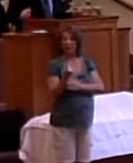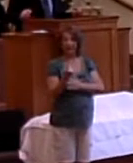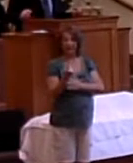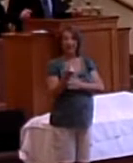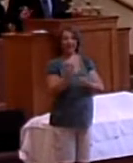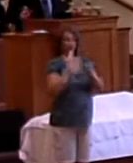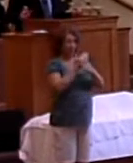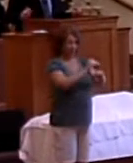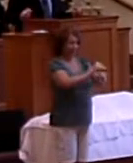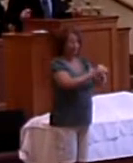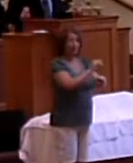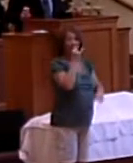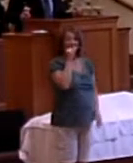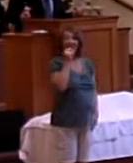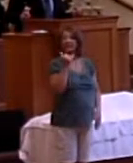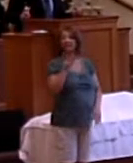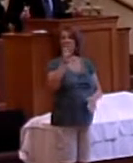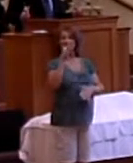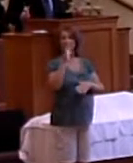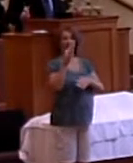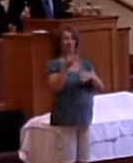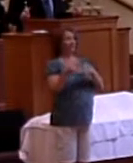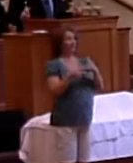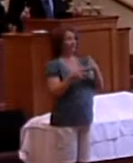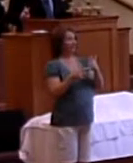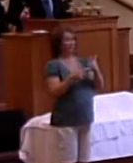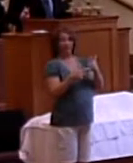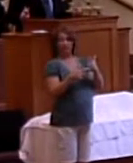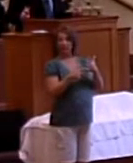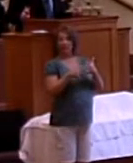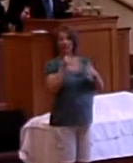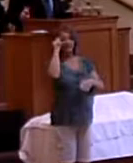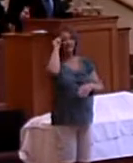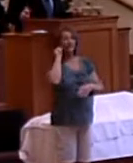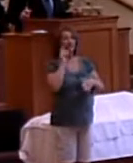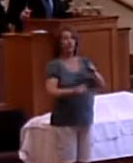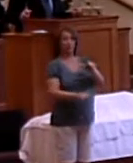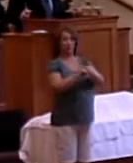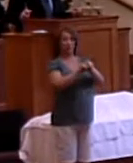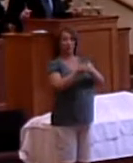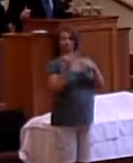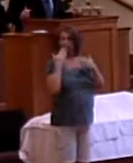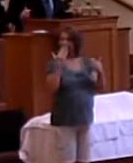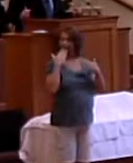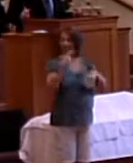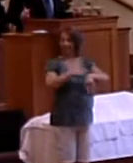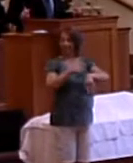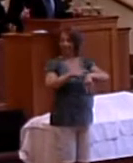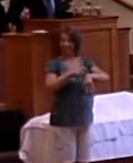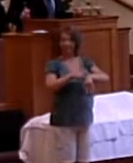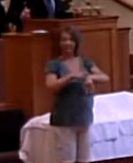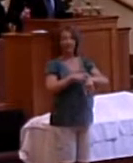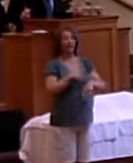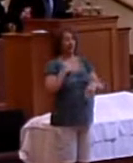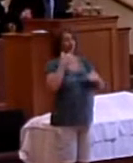kiddos at our fifth quarter. All the teenagers that showed up, I thank you for your time. It does not go